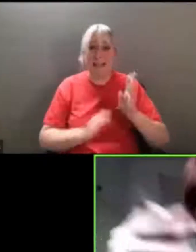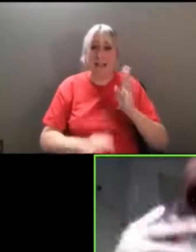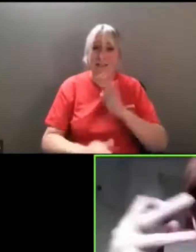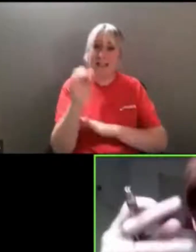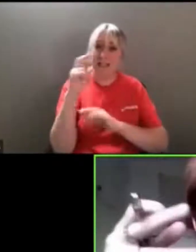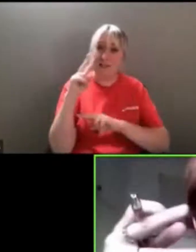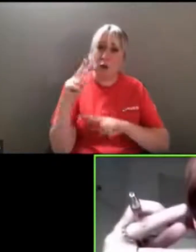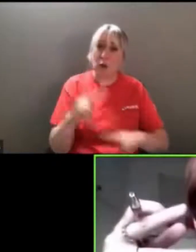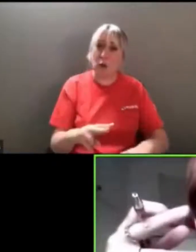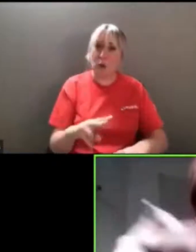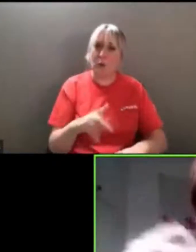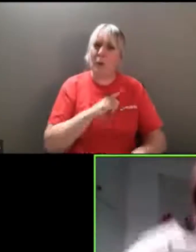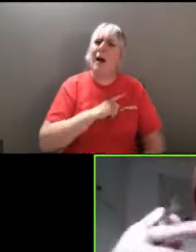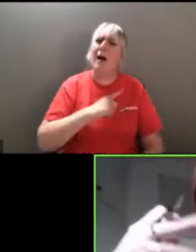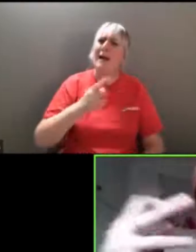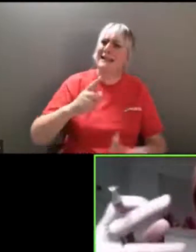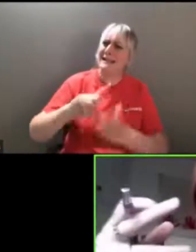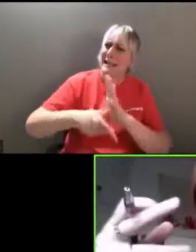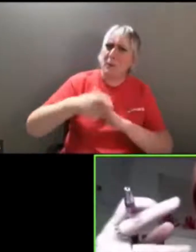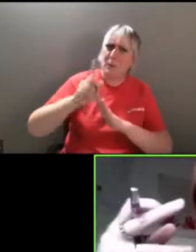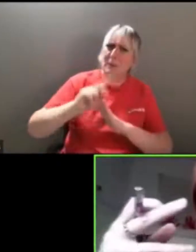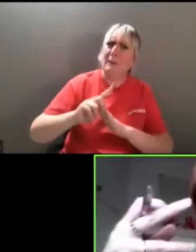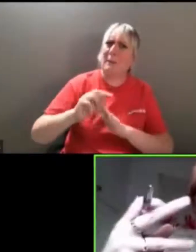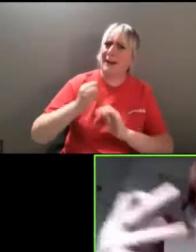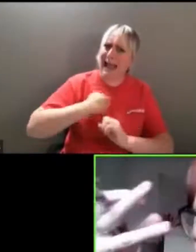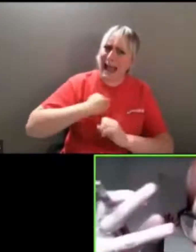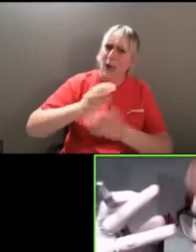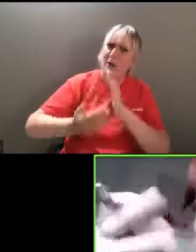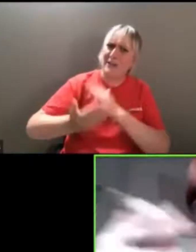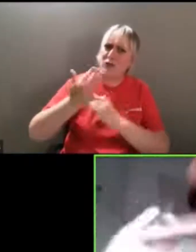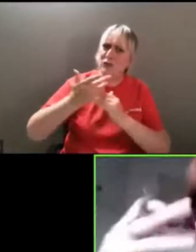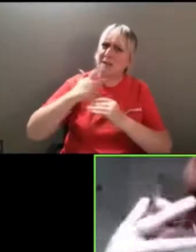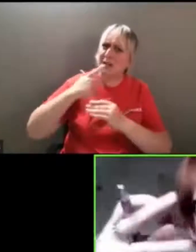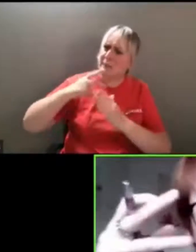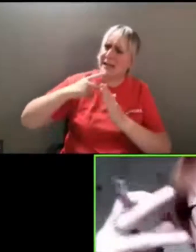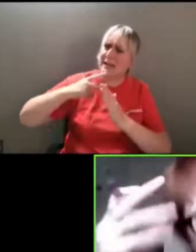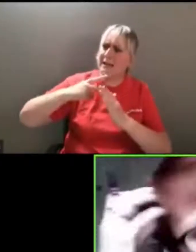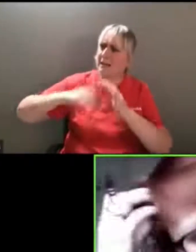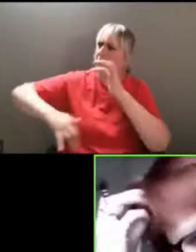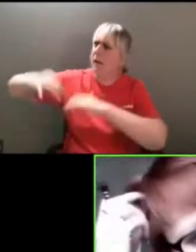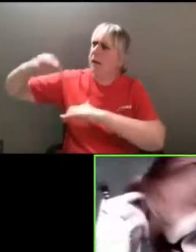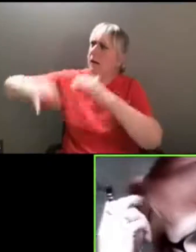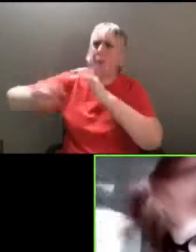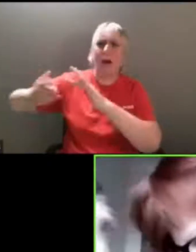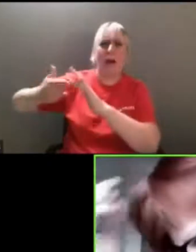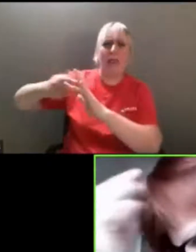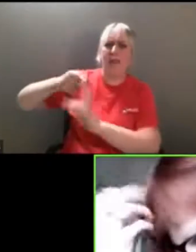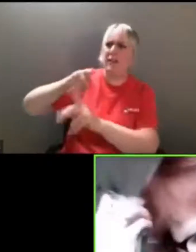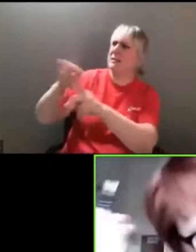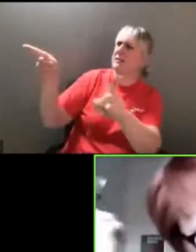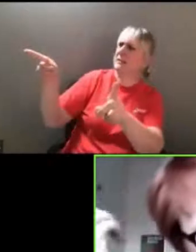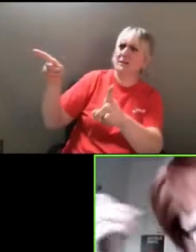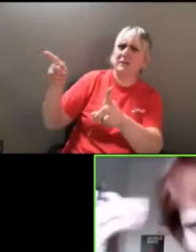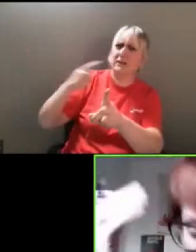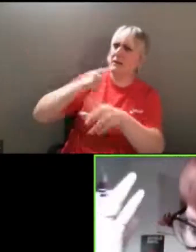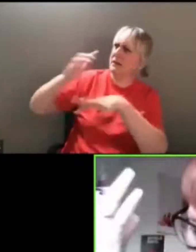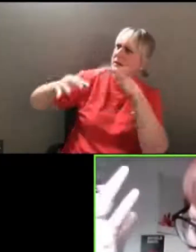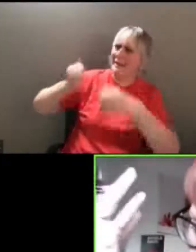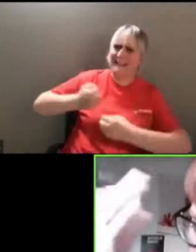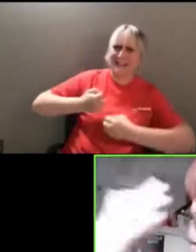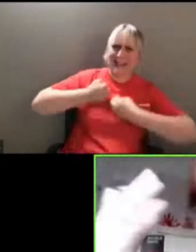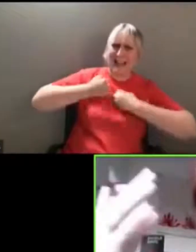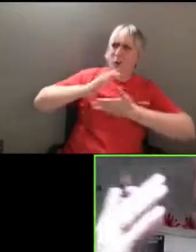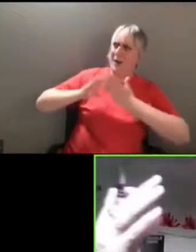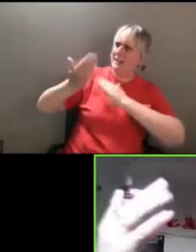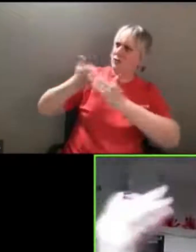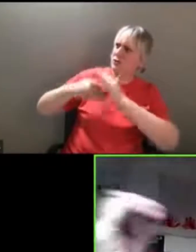people talking about us and writing our history for us. I know Mike Oliver, the late great Mike Oliver, before he died,